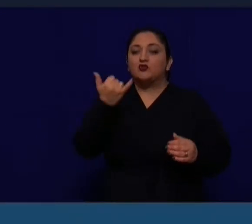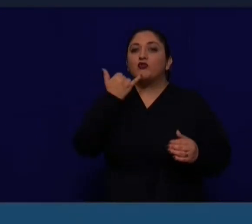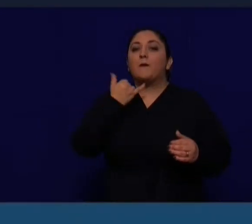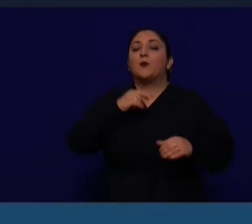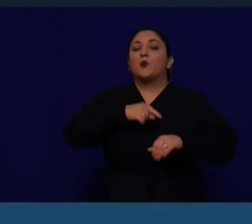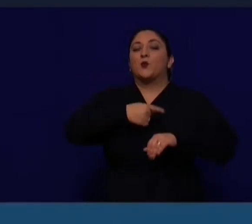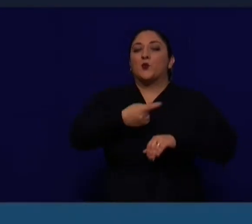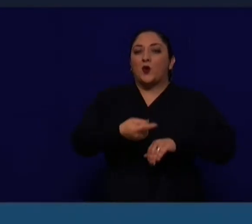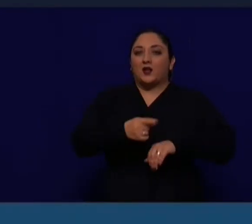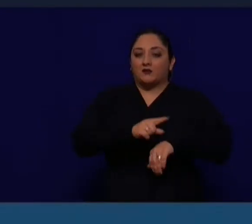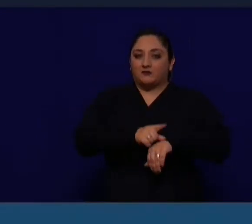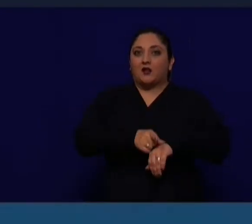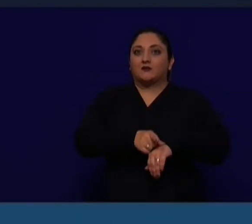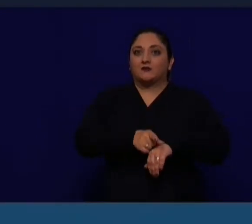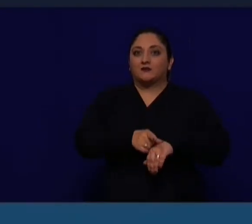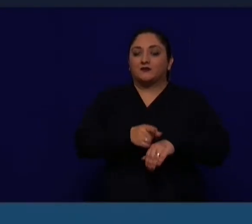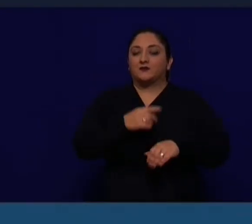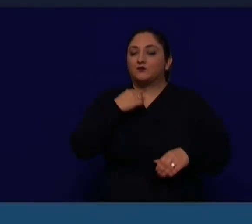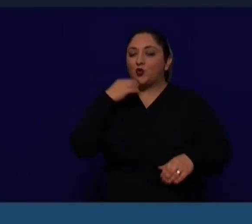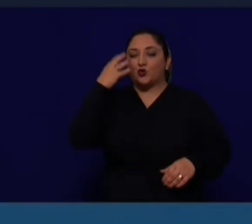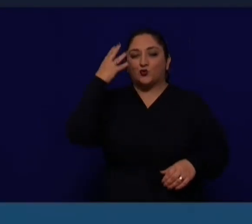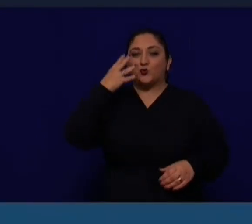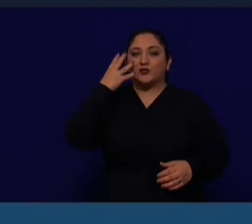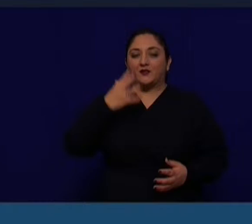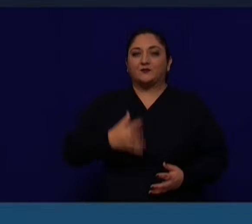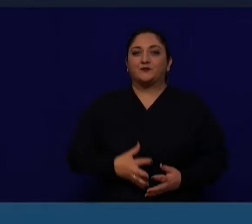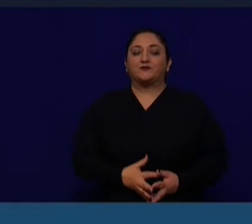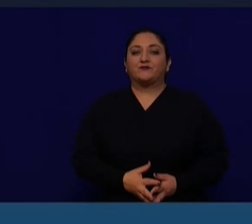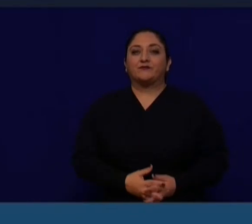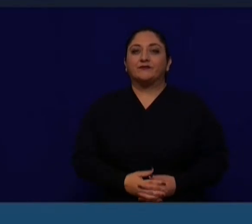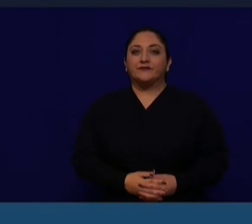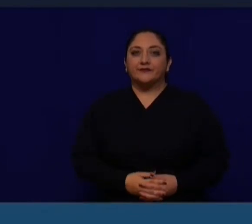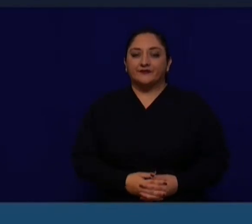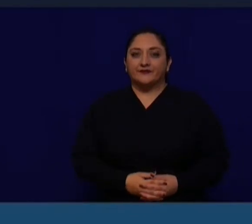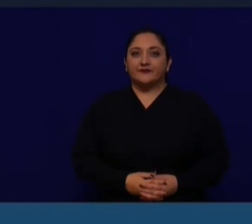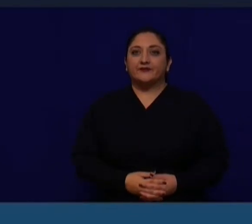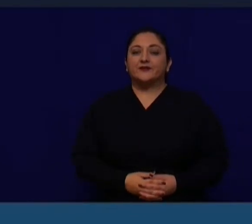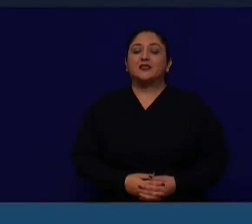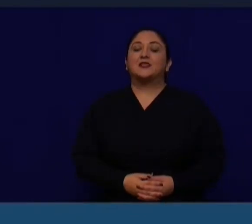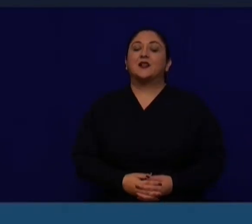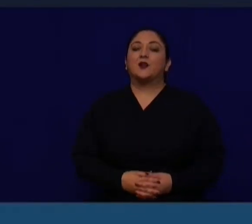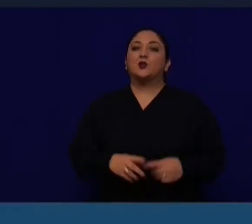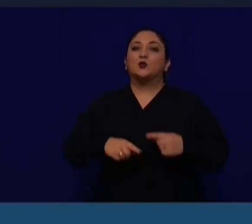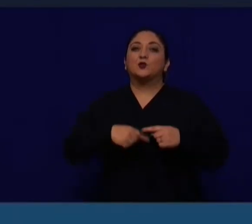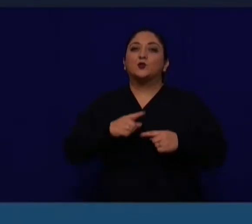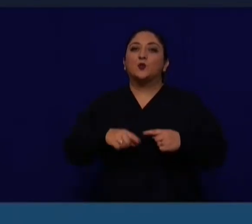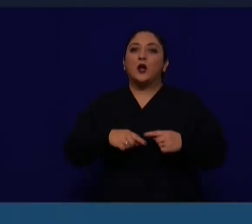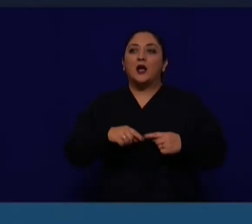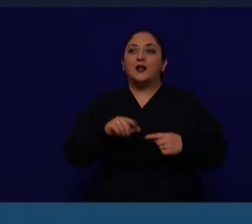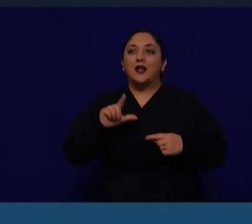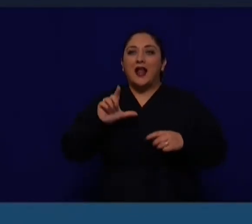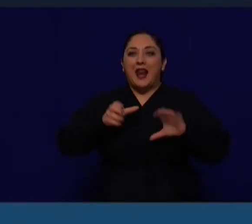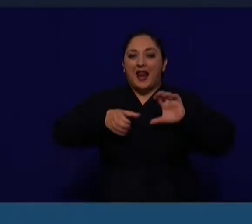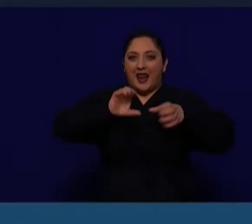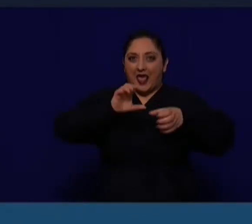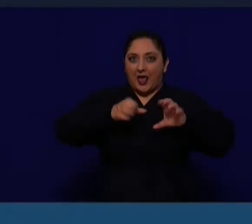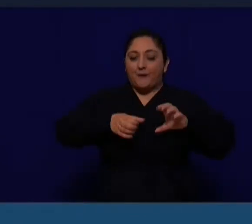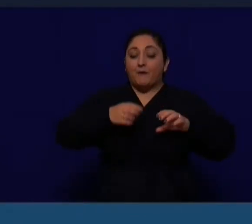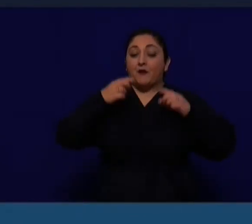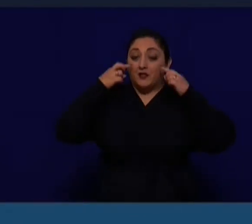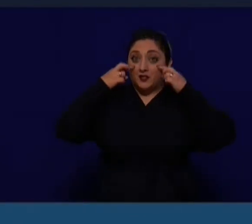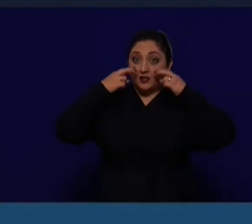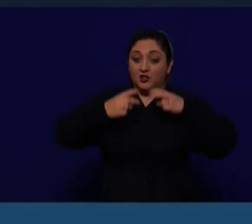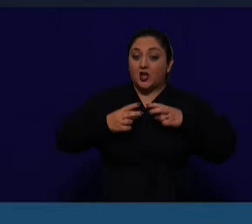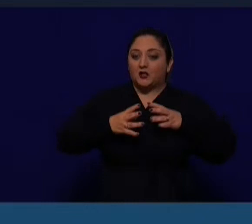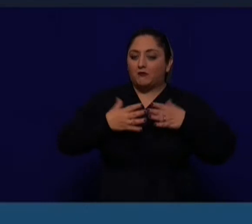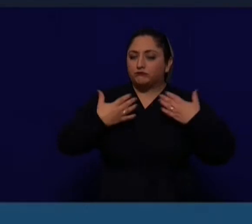tistgħu titlaqmu la darba tkunu f'din il-lista. Iva, bħalissa aħna l-laboratorju dejjem javvanza l-laboratorju